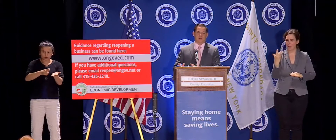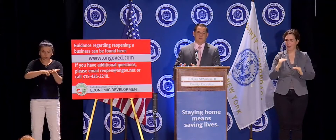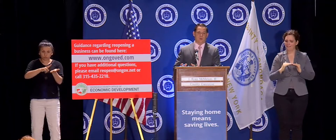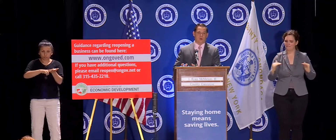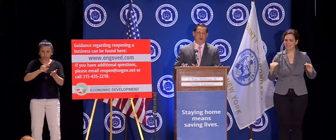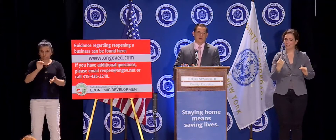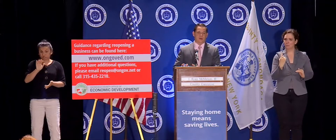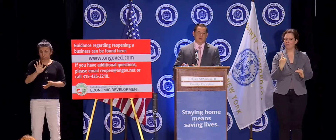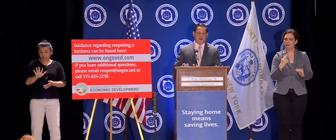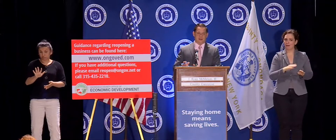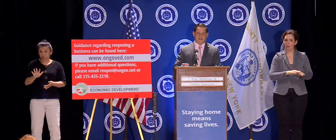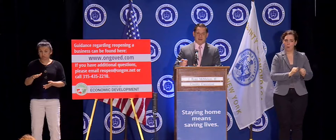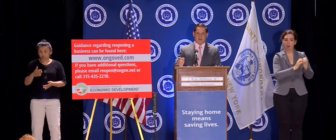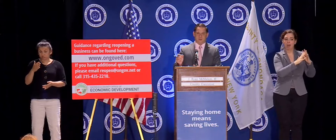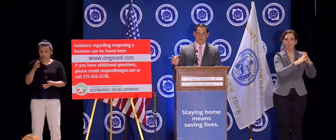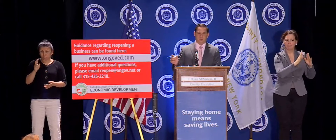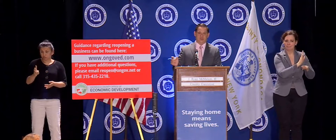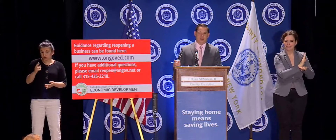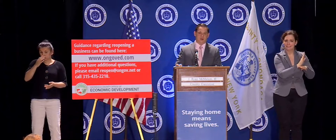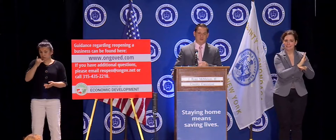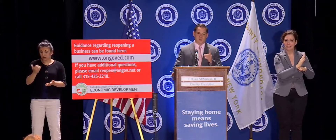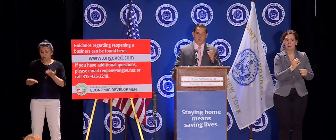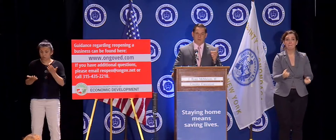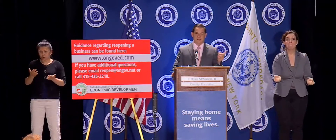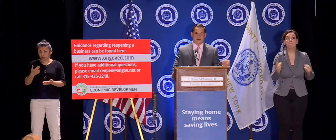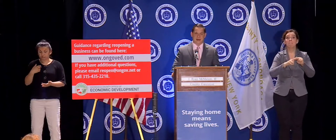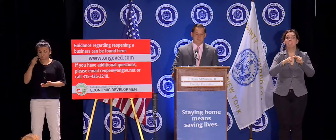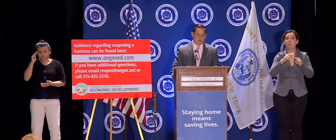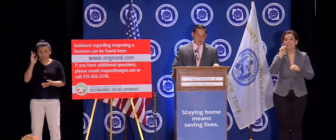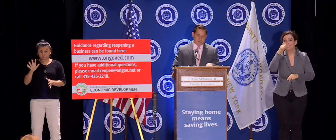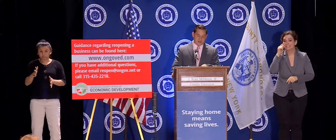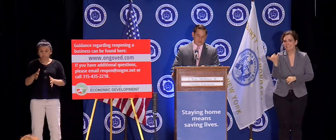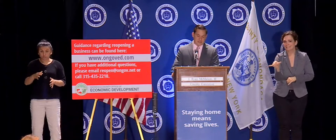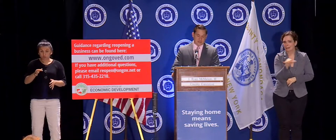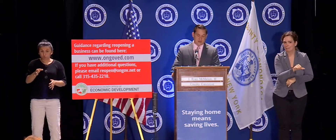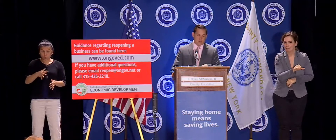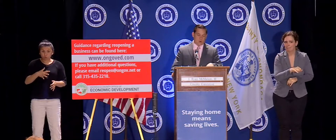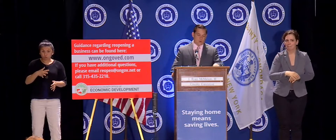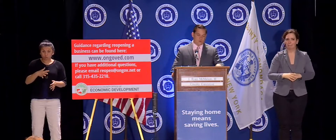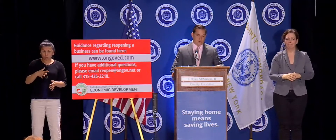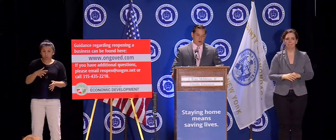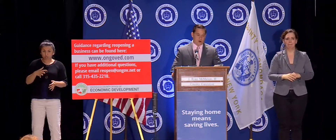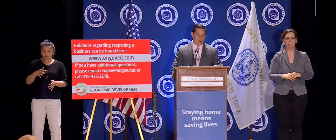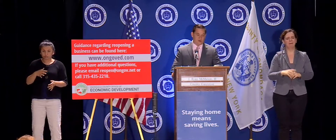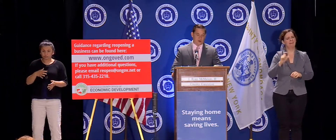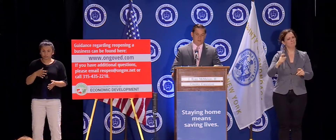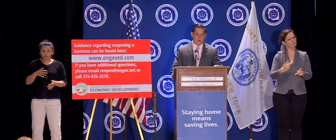caseload up more? And is that going to be a new trend, or is it a moment in time? But I think on the